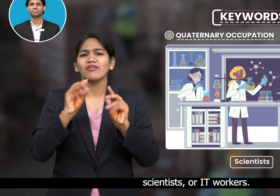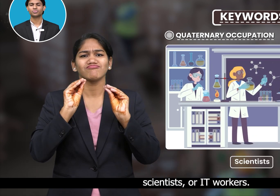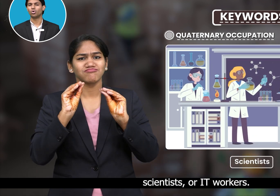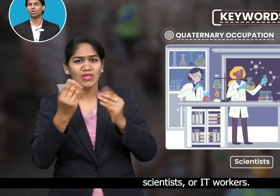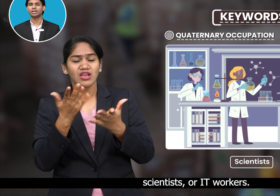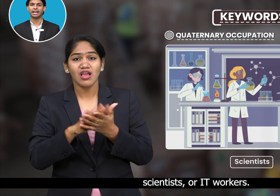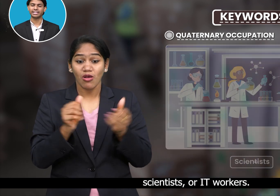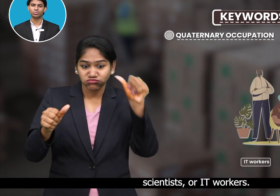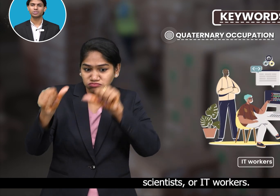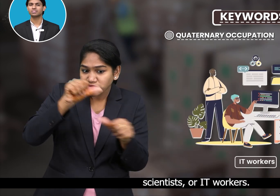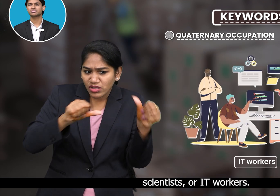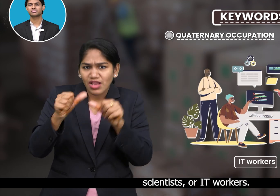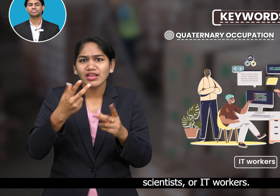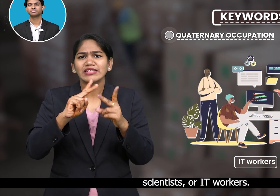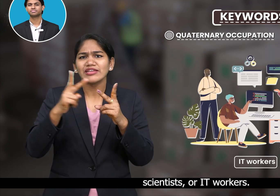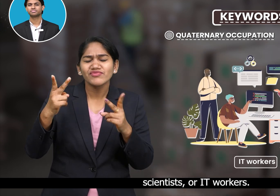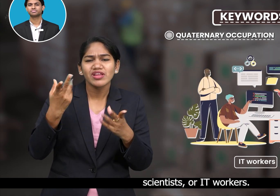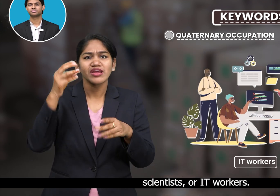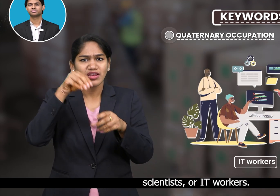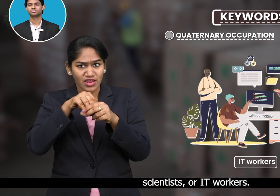scientists, or IT workers.